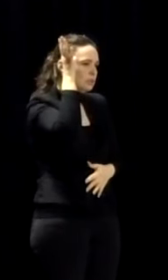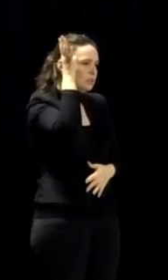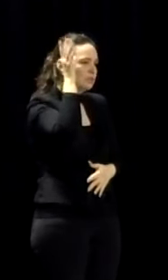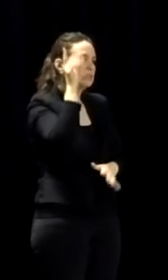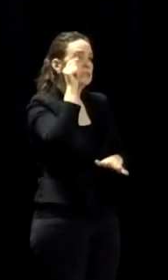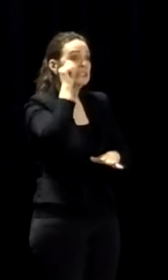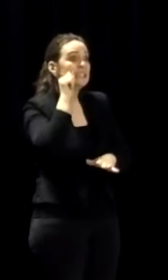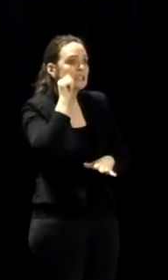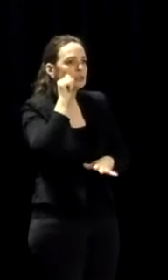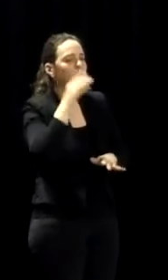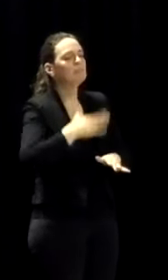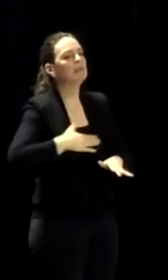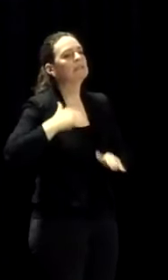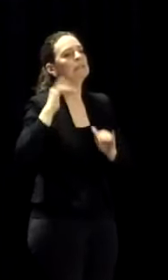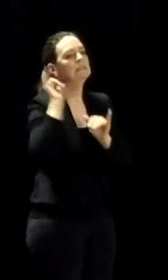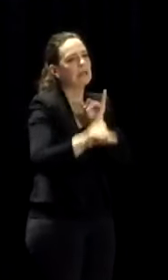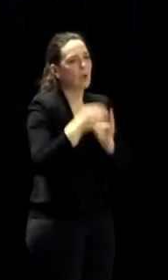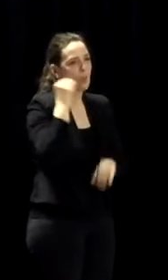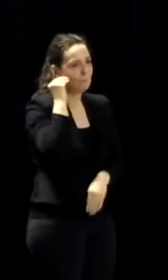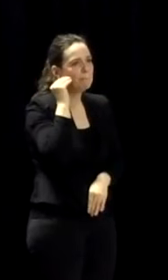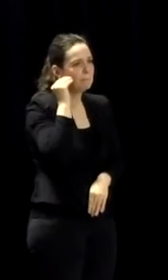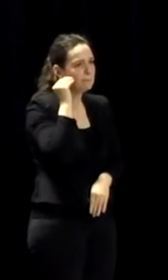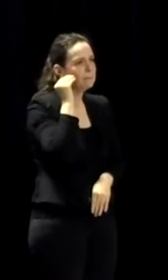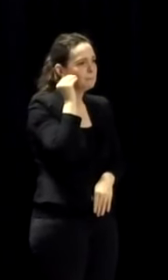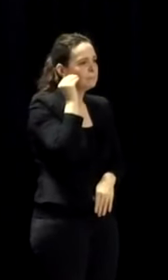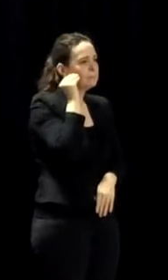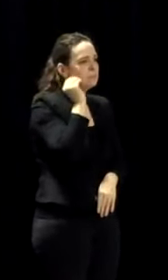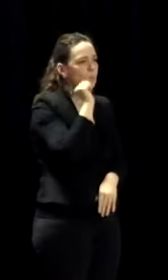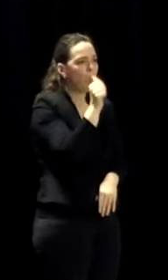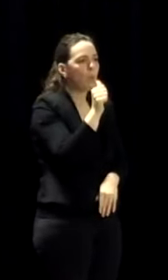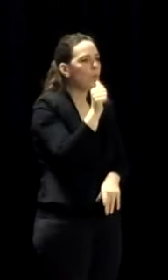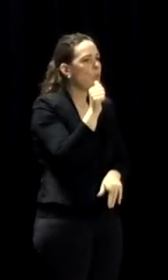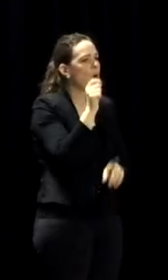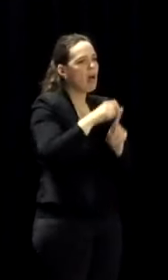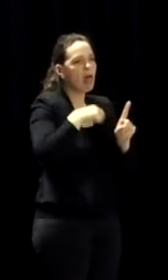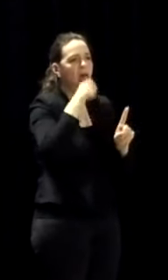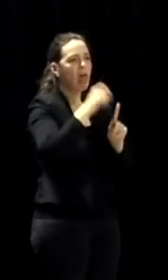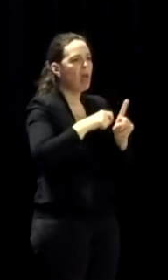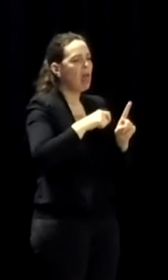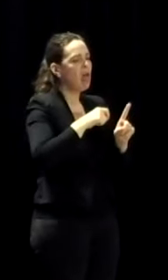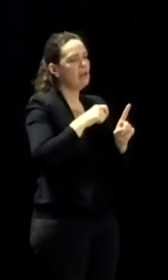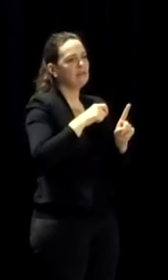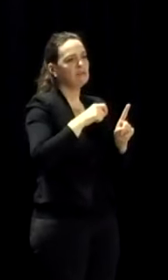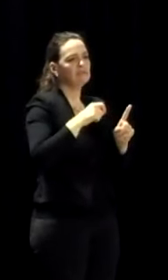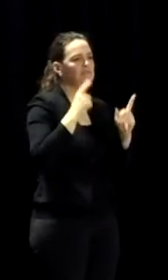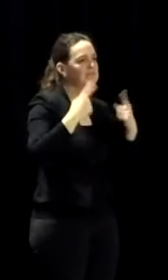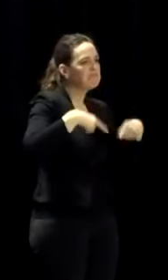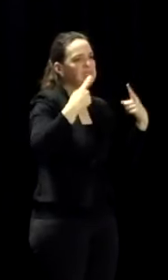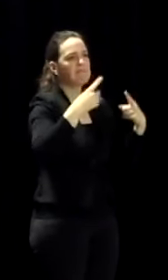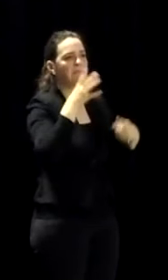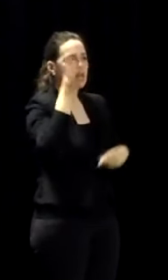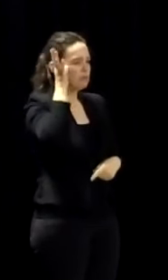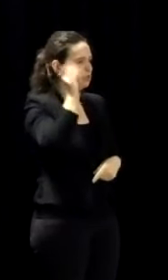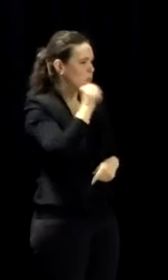stressed, and I understand you're getting stressed as well. You wanted school off. We gave you school